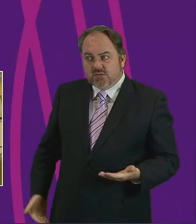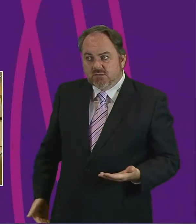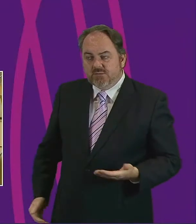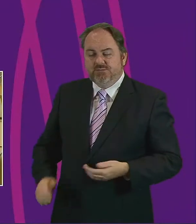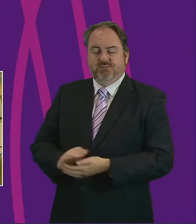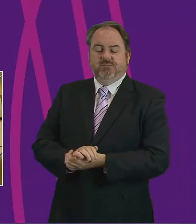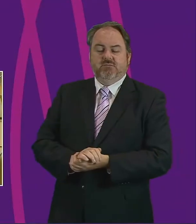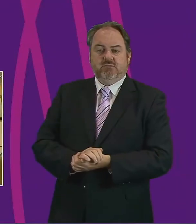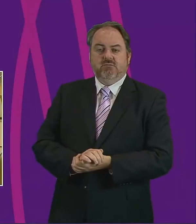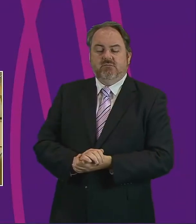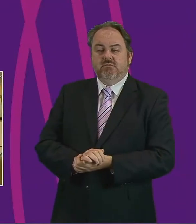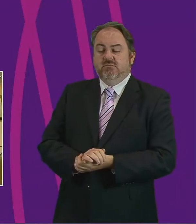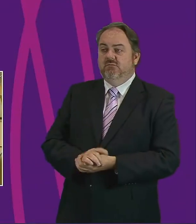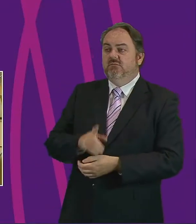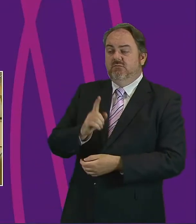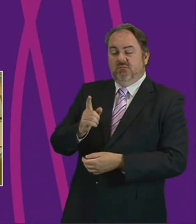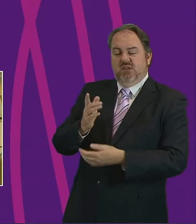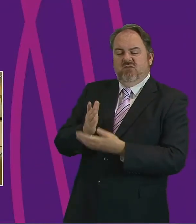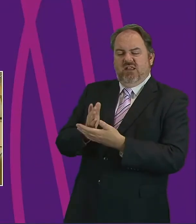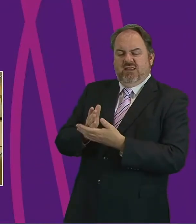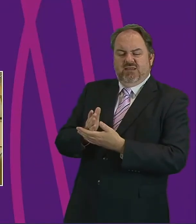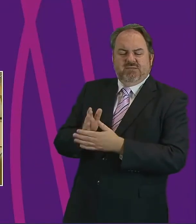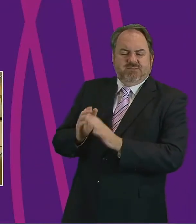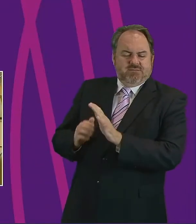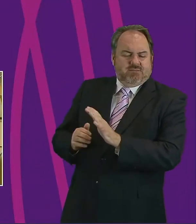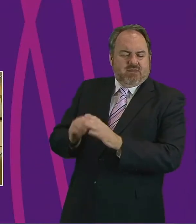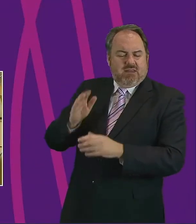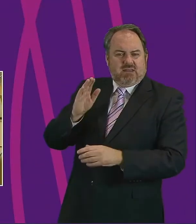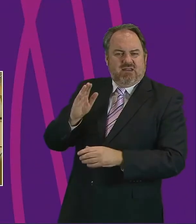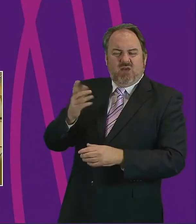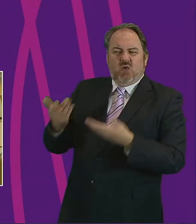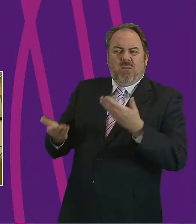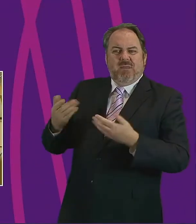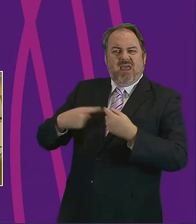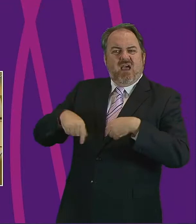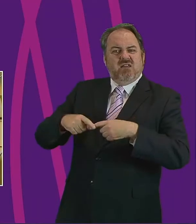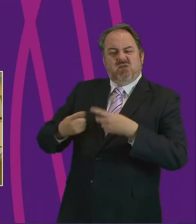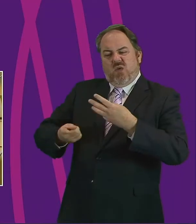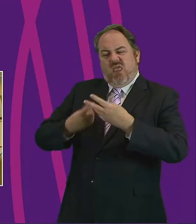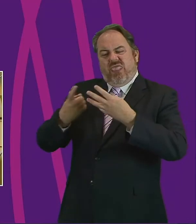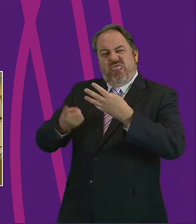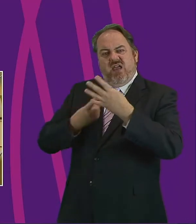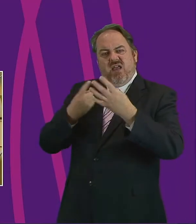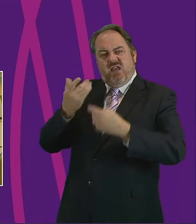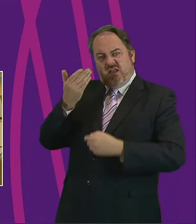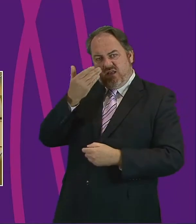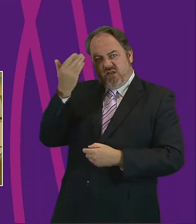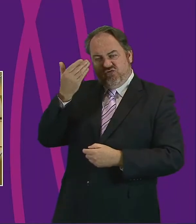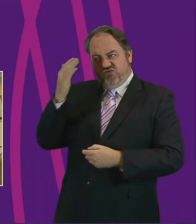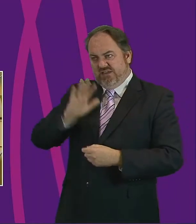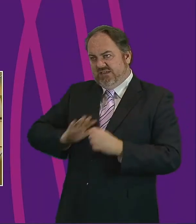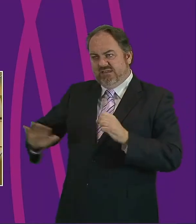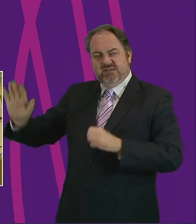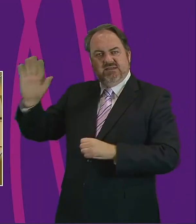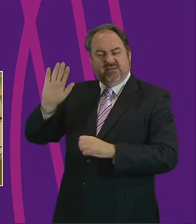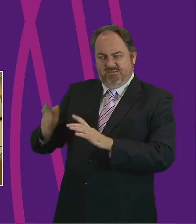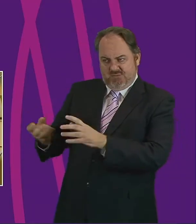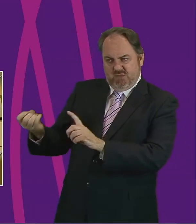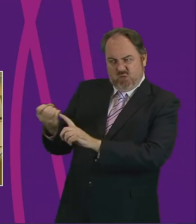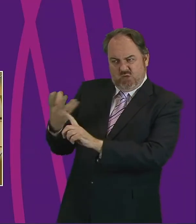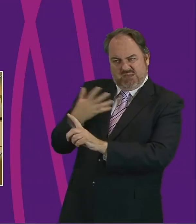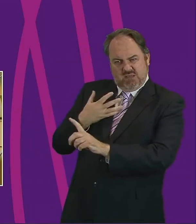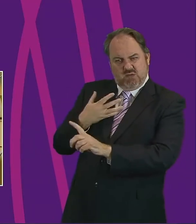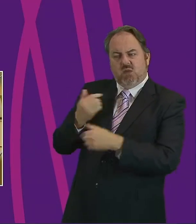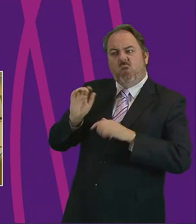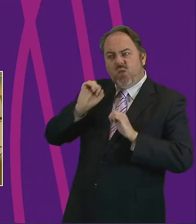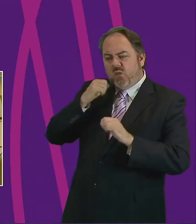all of those issues directly, but can I take on the point about other countries, because actually that's an important point, and one of the things we will be doing, as we have been doing, is looking to learn